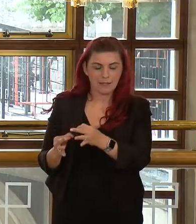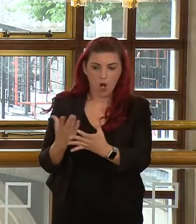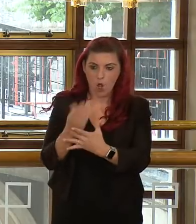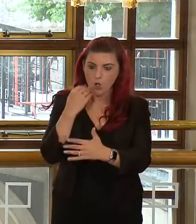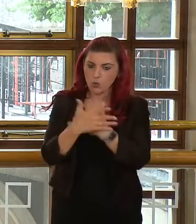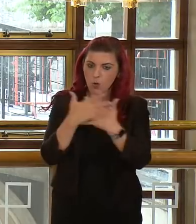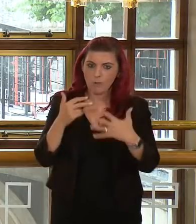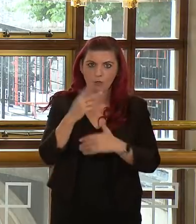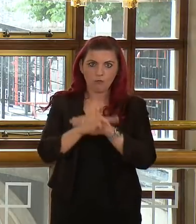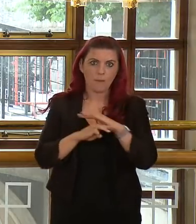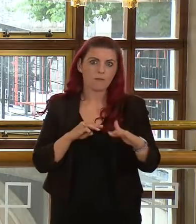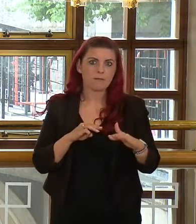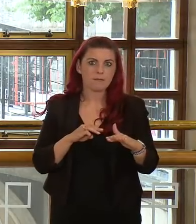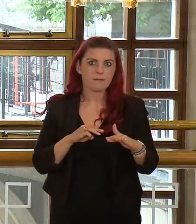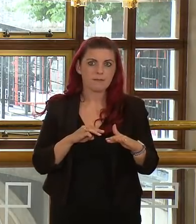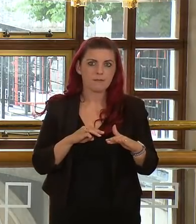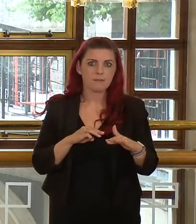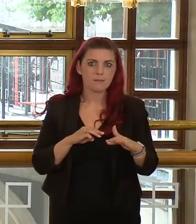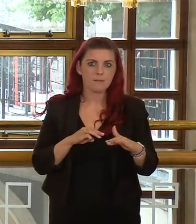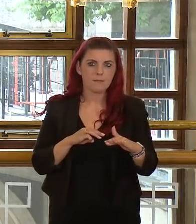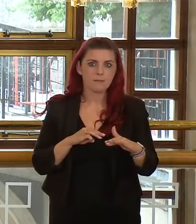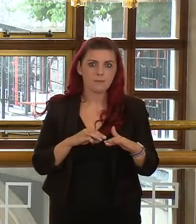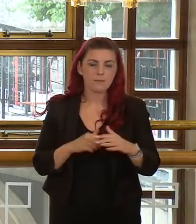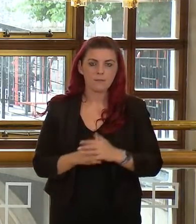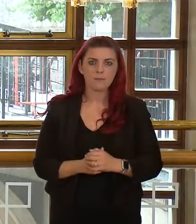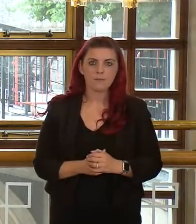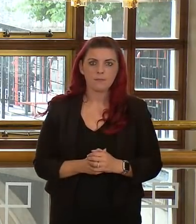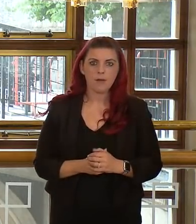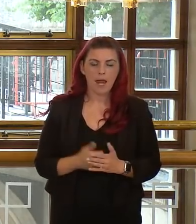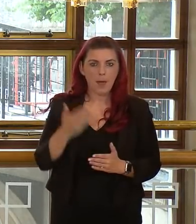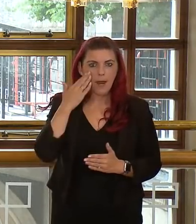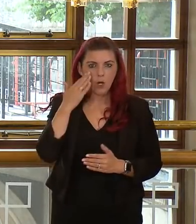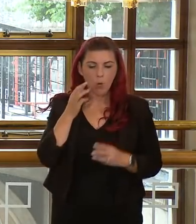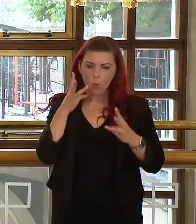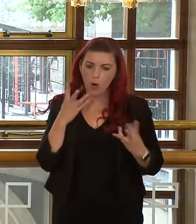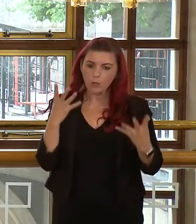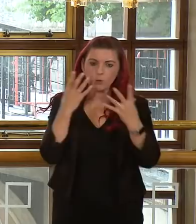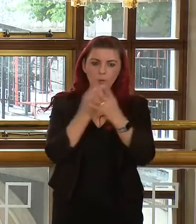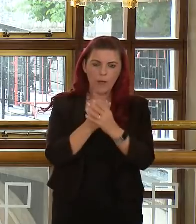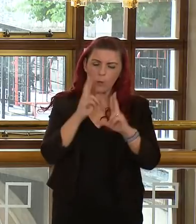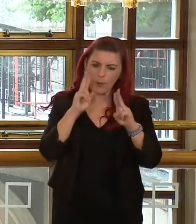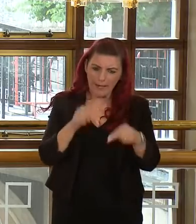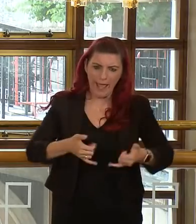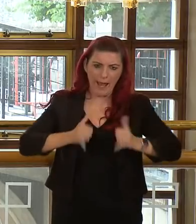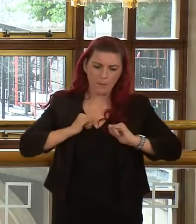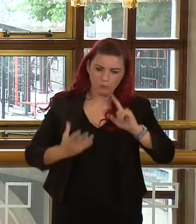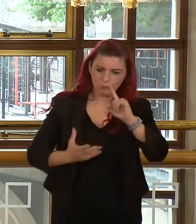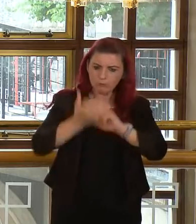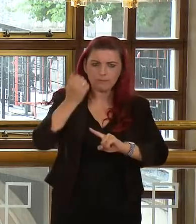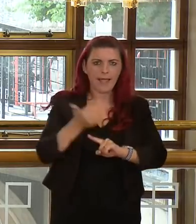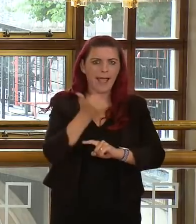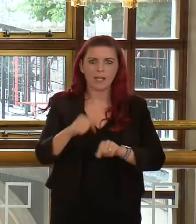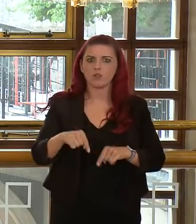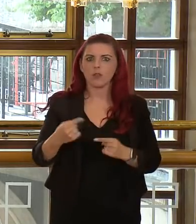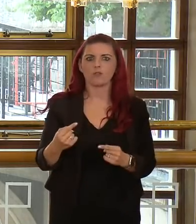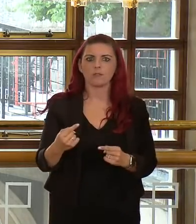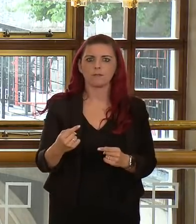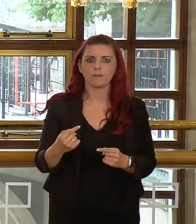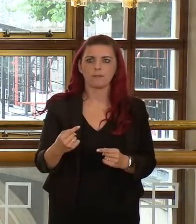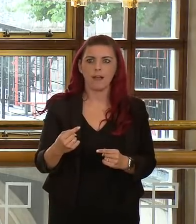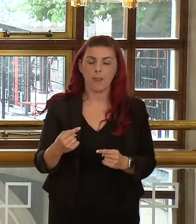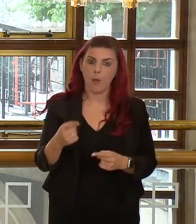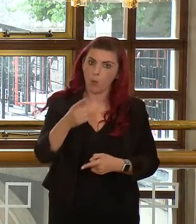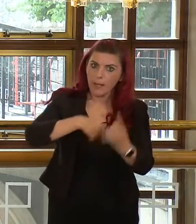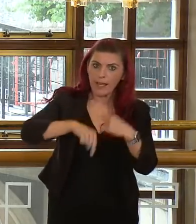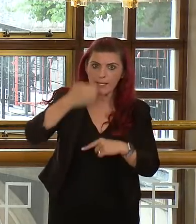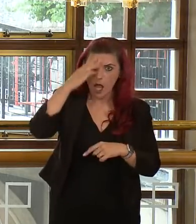I've learned that hope is stronger than fear, that working together we can defeat any challenge, and that we are an extraordinary